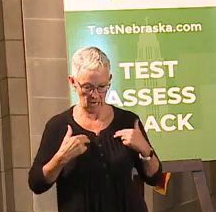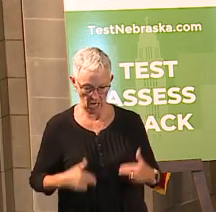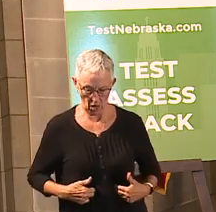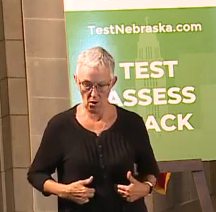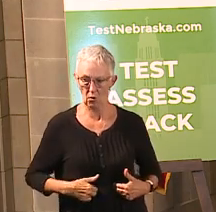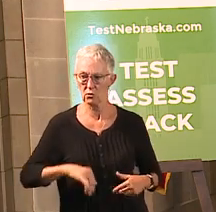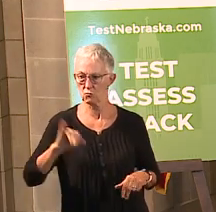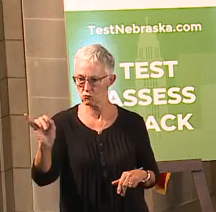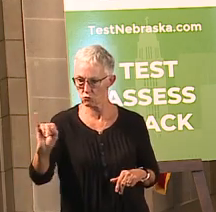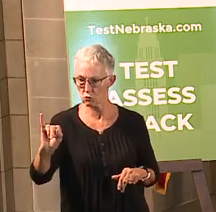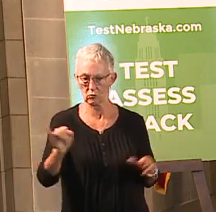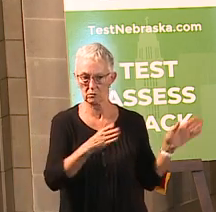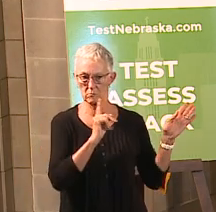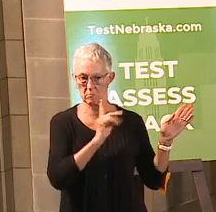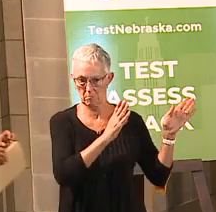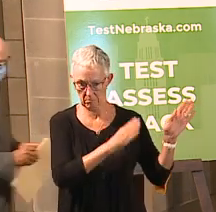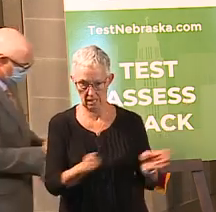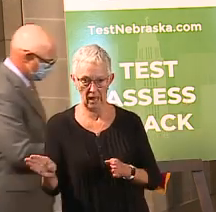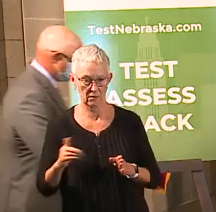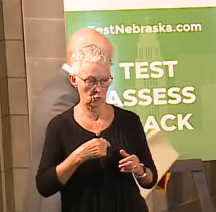So with that, I'm going turn it over to you, Tim.